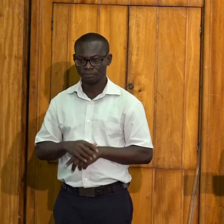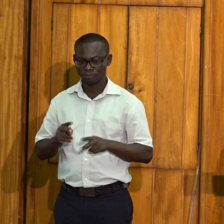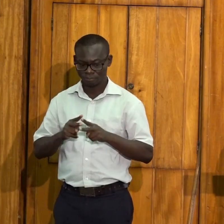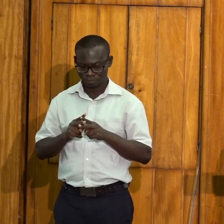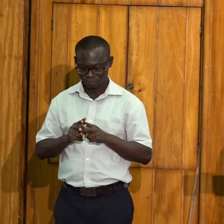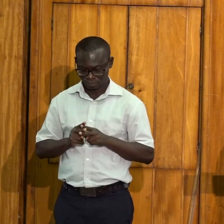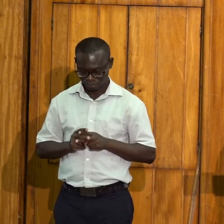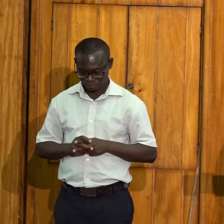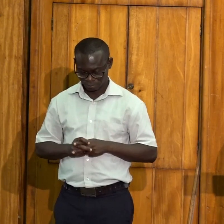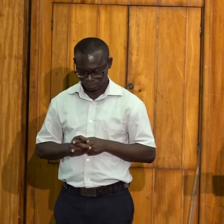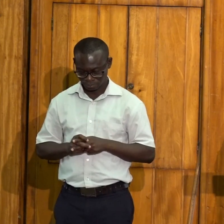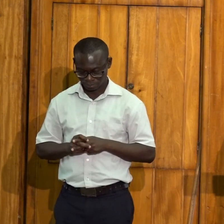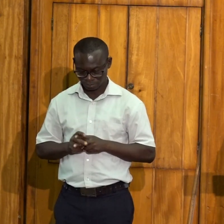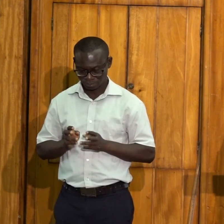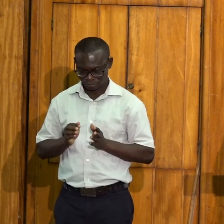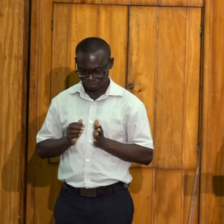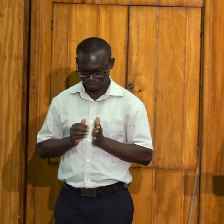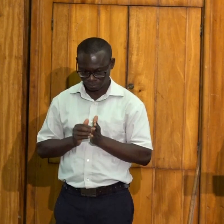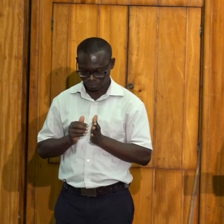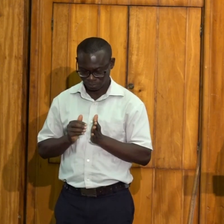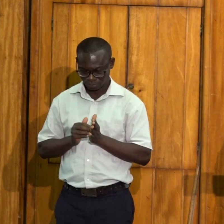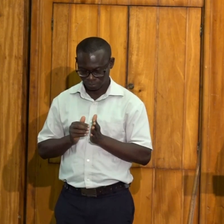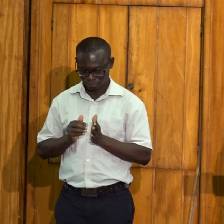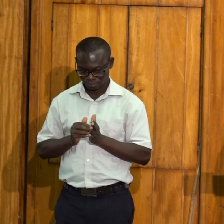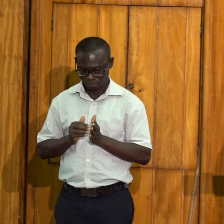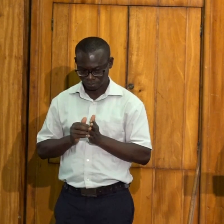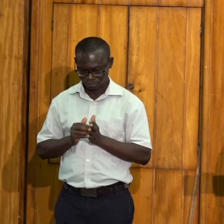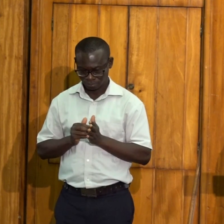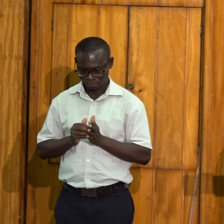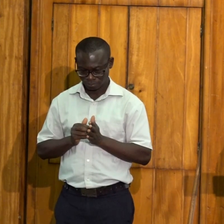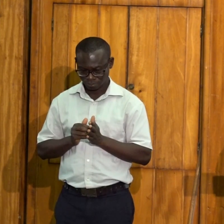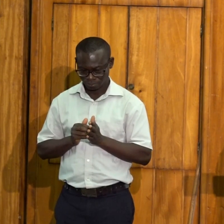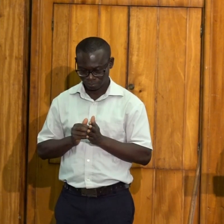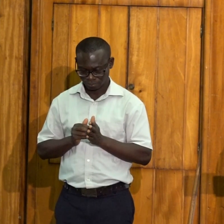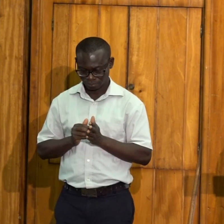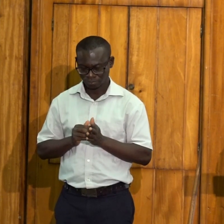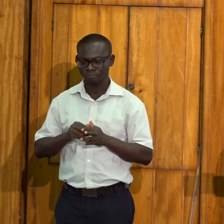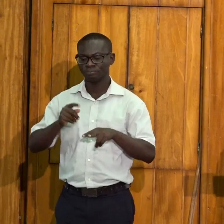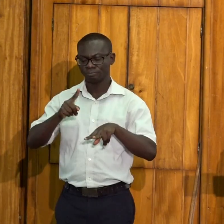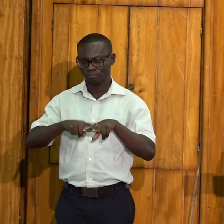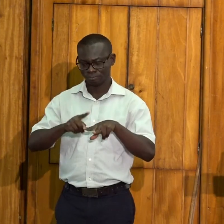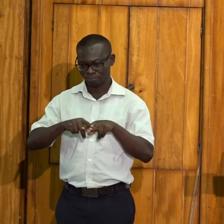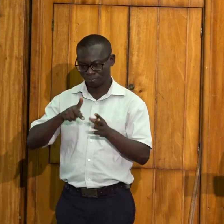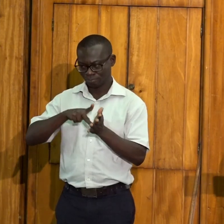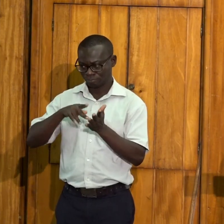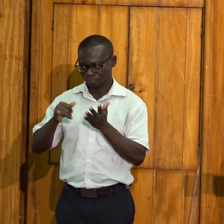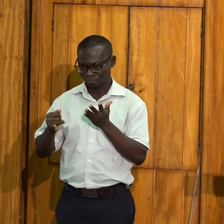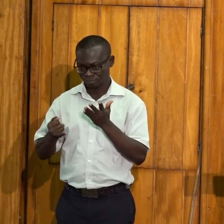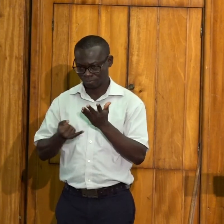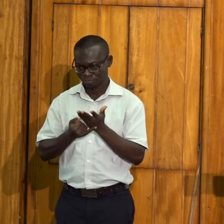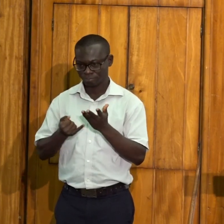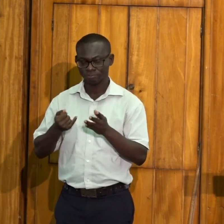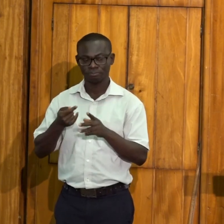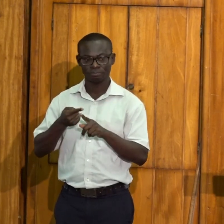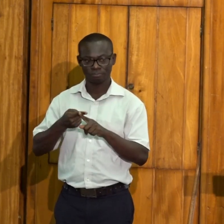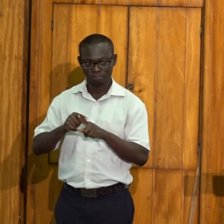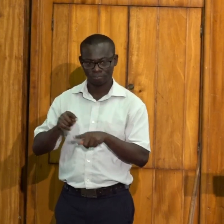So we are implementing output 4 of the Impact for HIV project from Unit 8 through